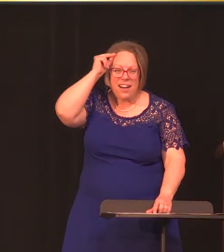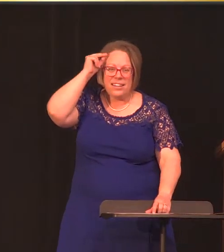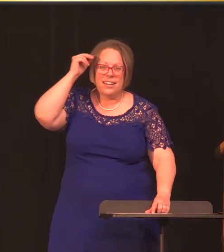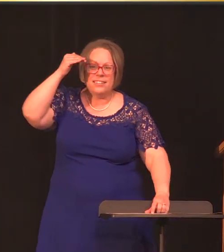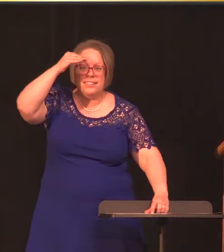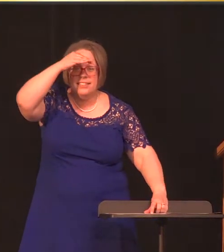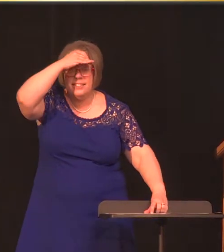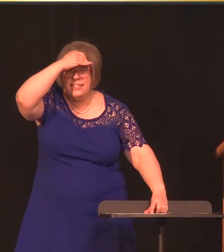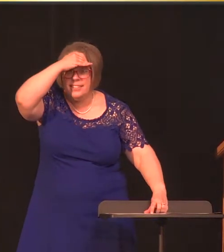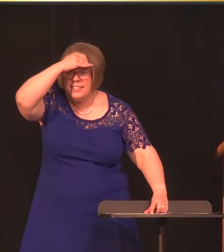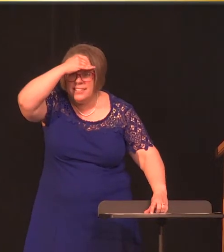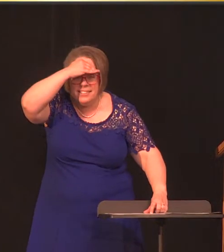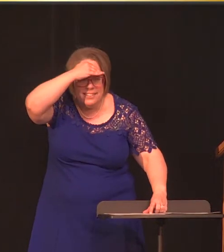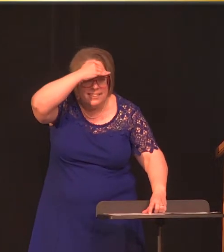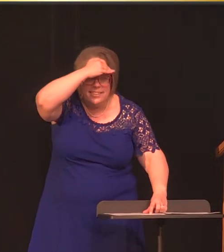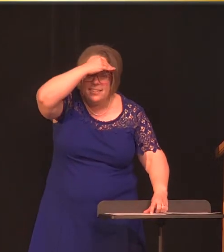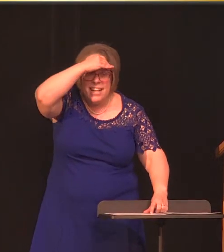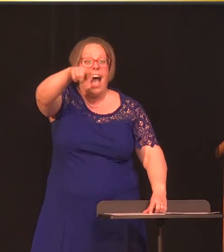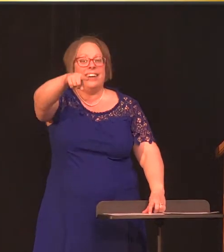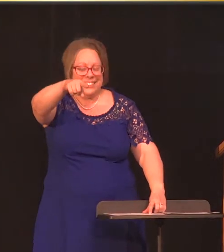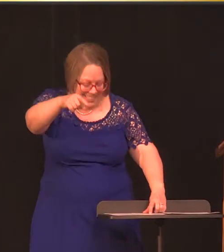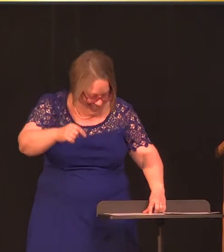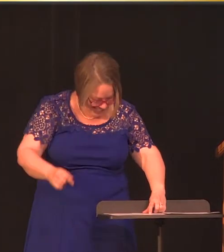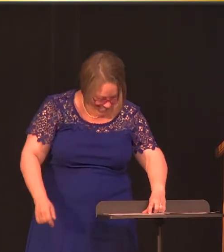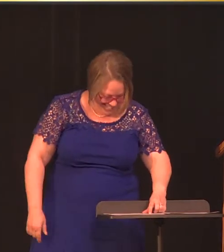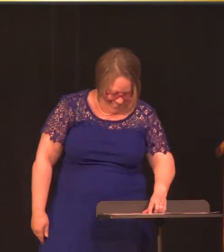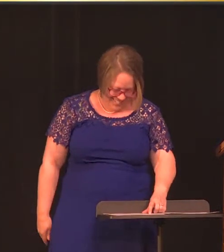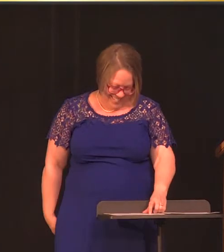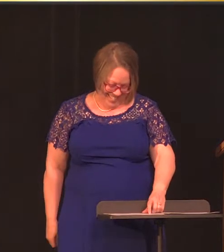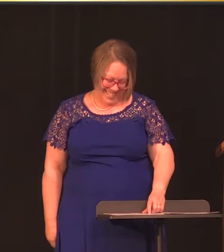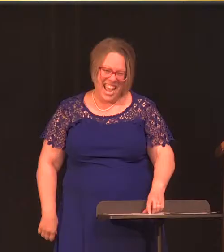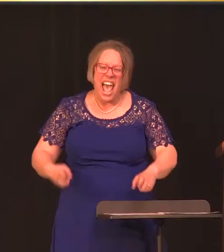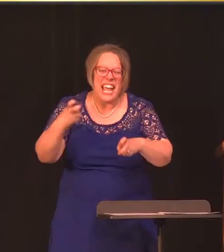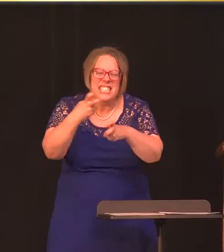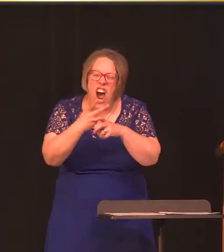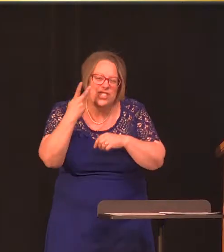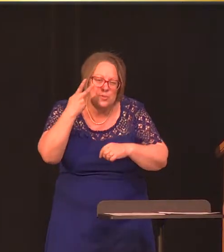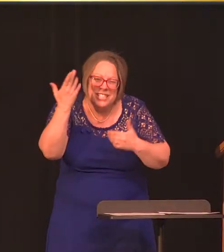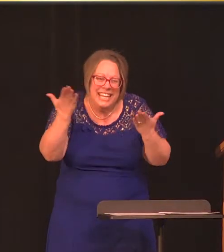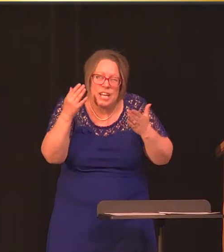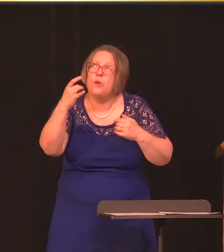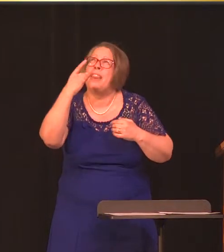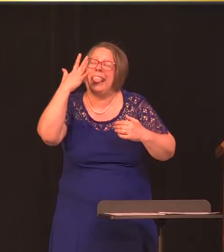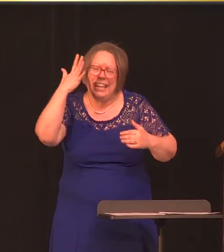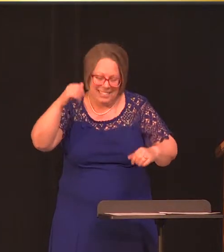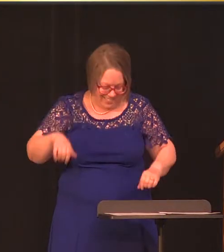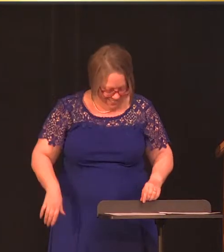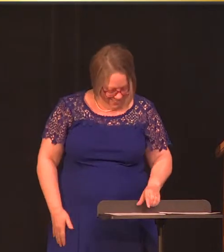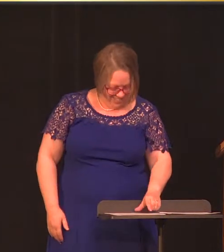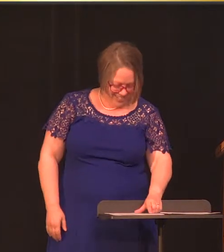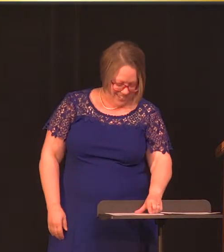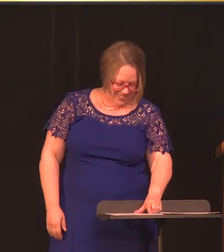Alyssa. Let me find you. There you are. It's hard to see up here with all these